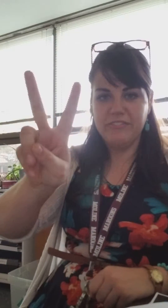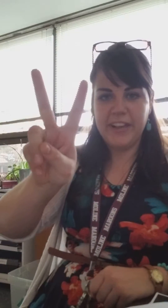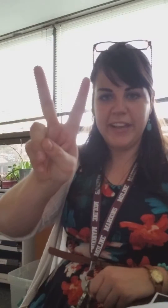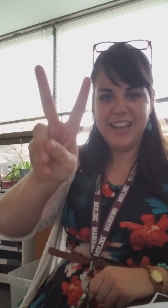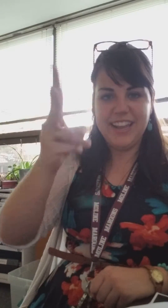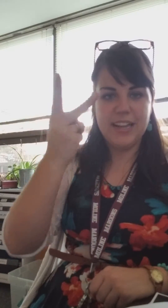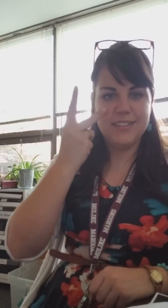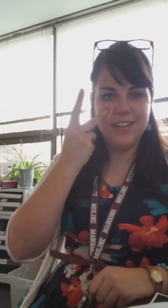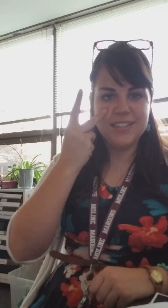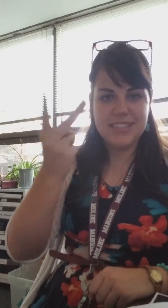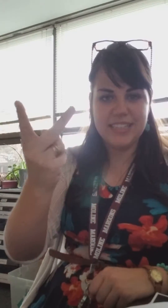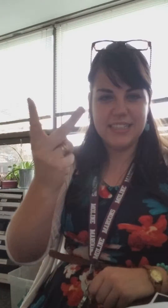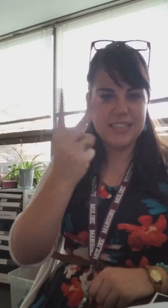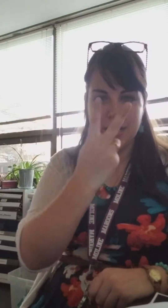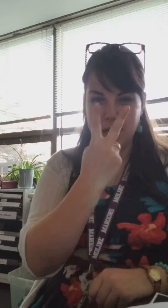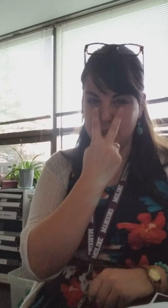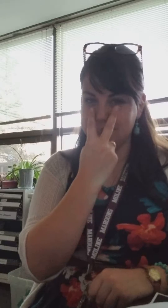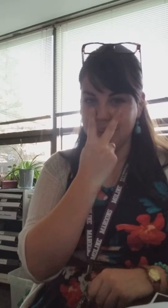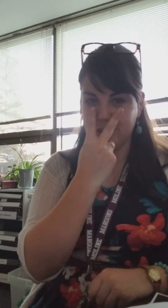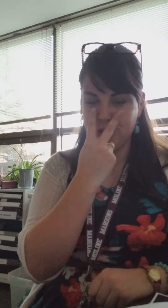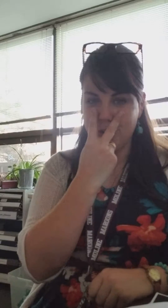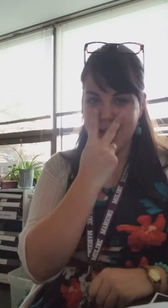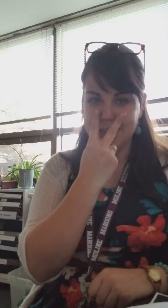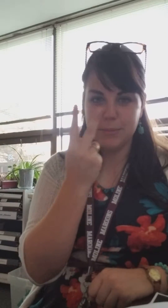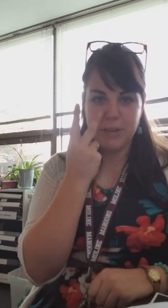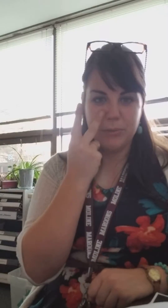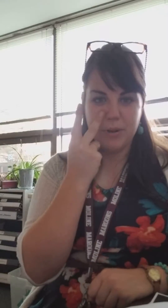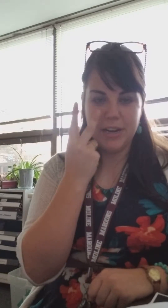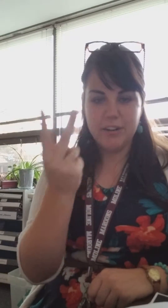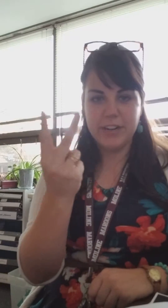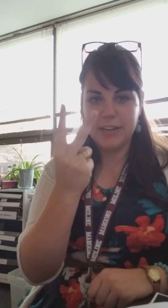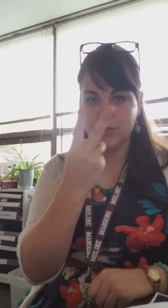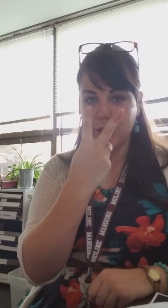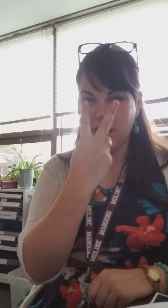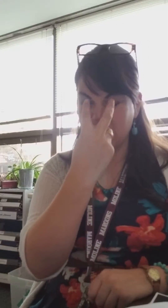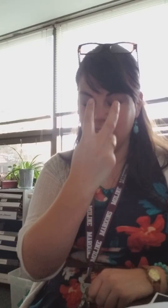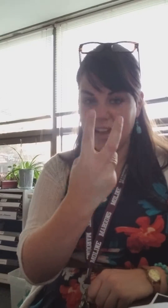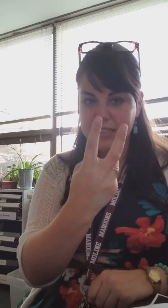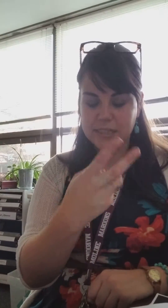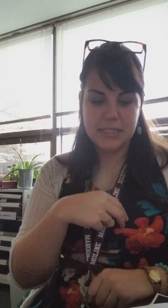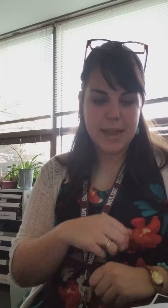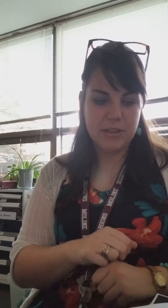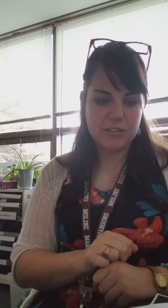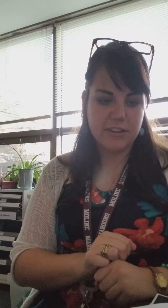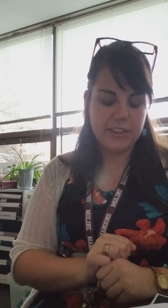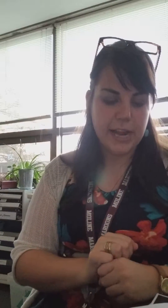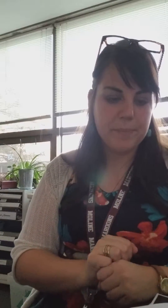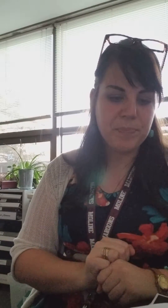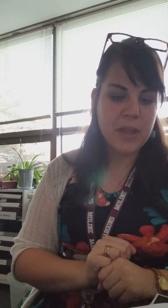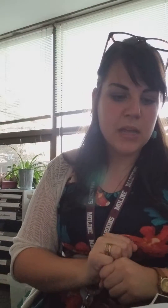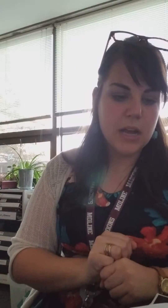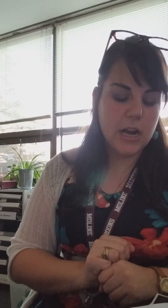V hand, C's. It's like your 2 eyes, but you bring it over here so you're not like accidentally stabbing yourself in the